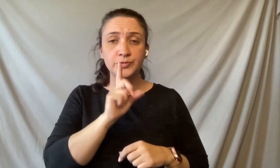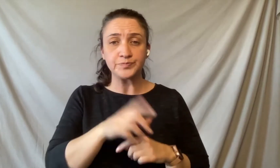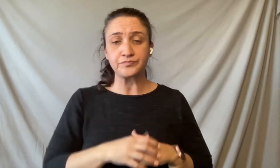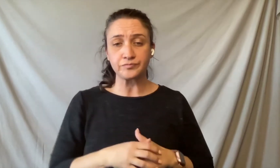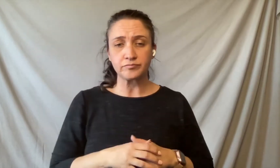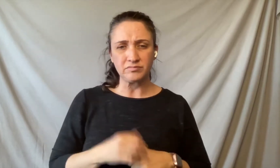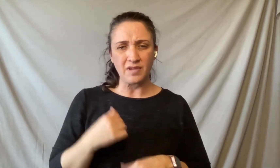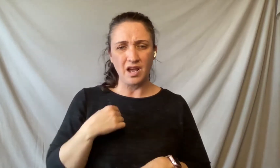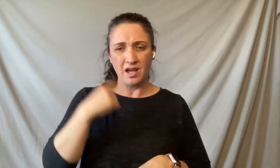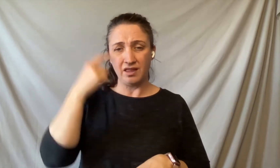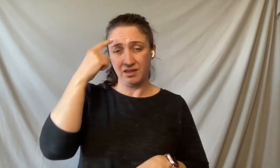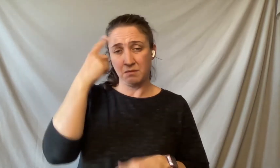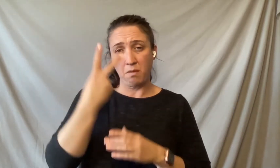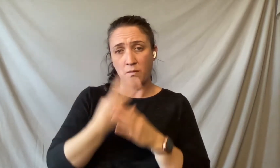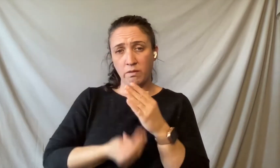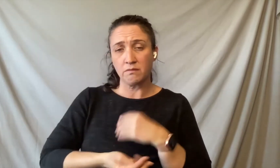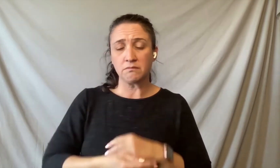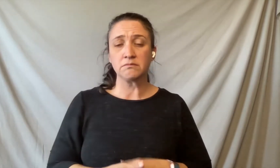I think it's both.